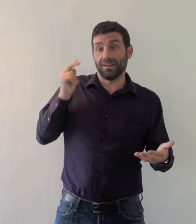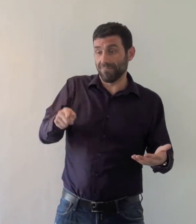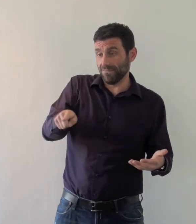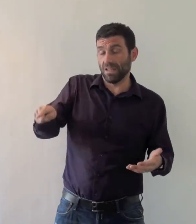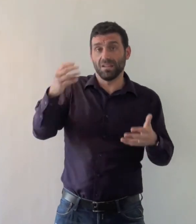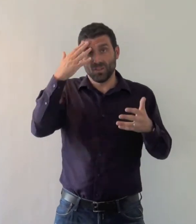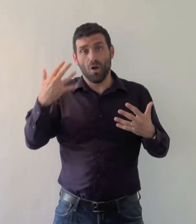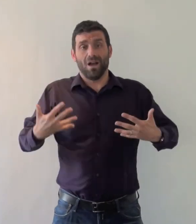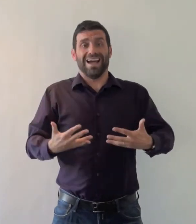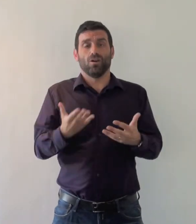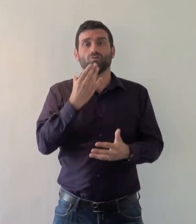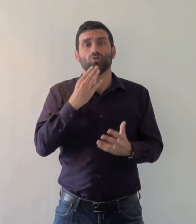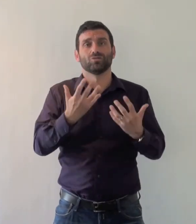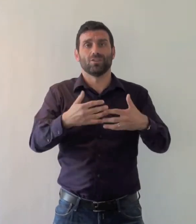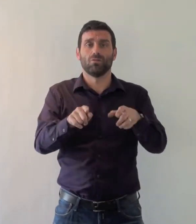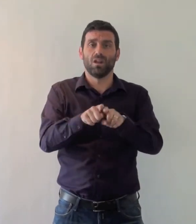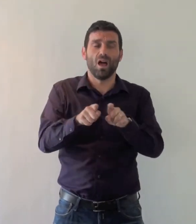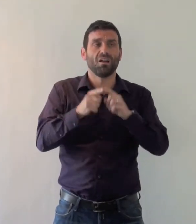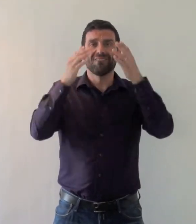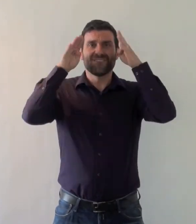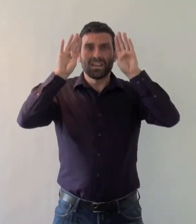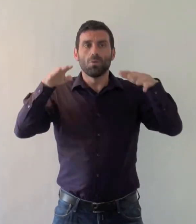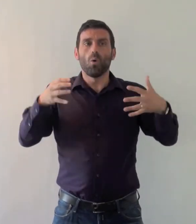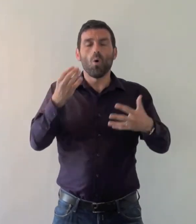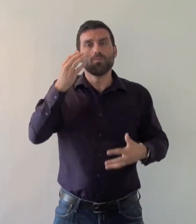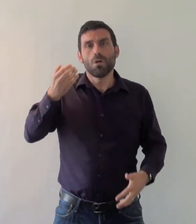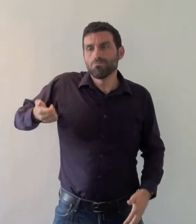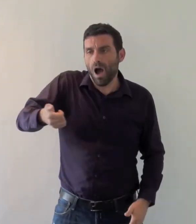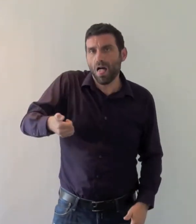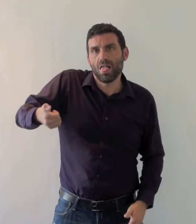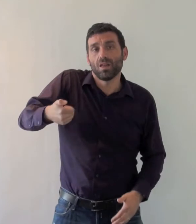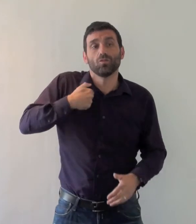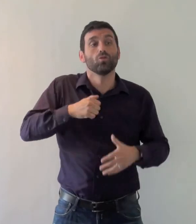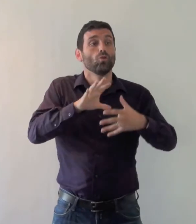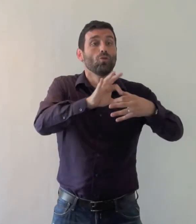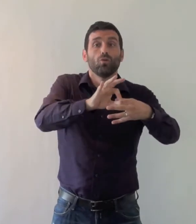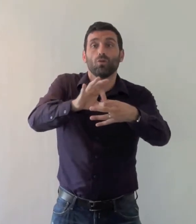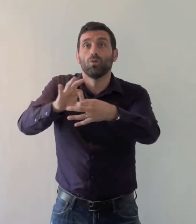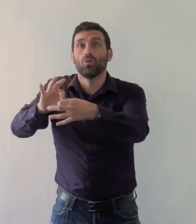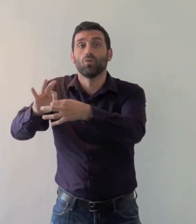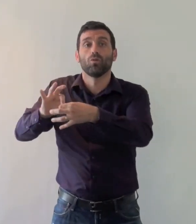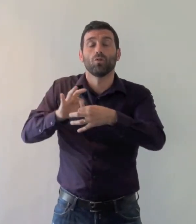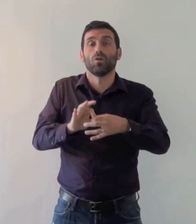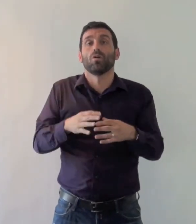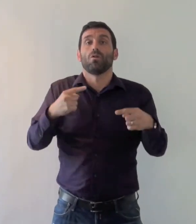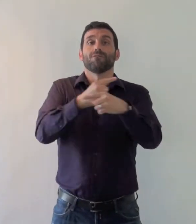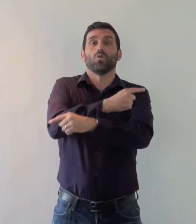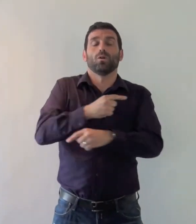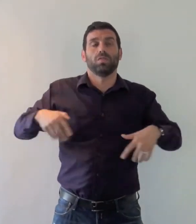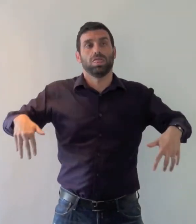Some deaf people lack the knowledge or the skills to use technology such as mobile phone texting or Facebook to keep in touch with